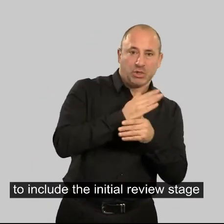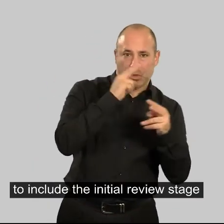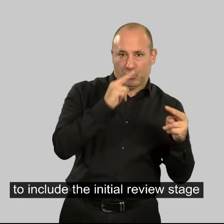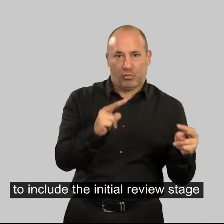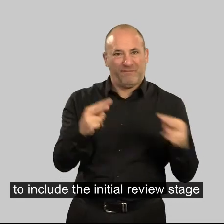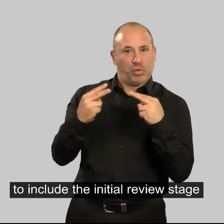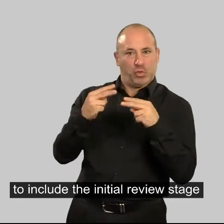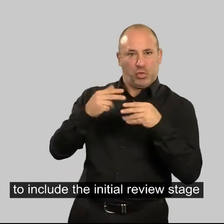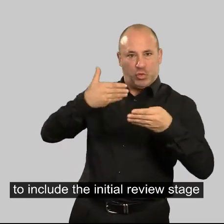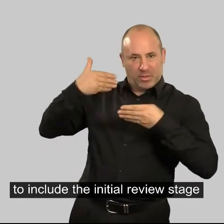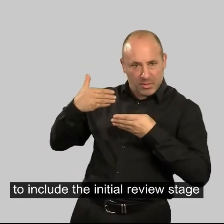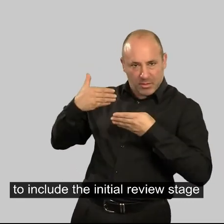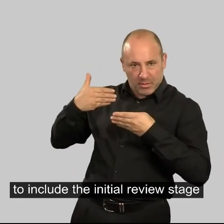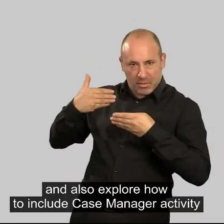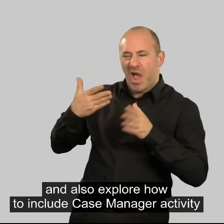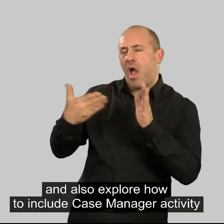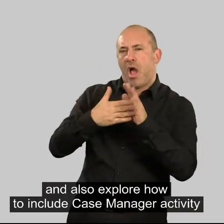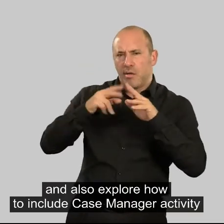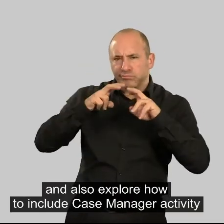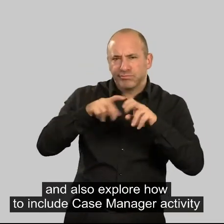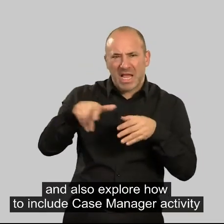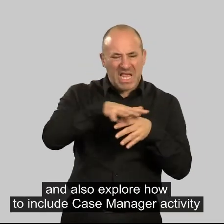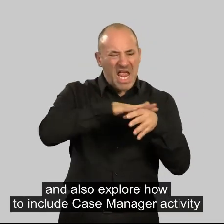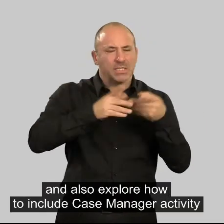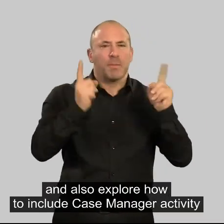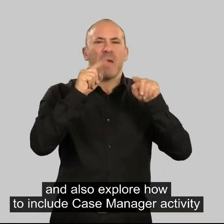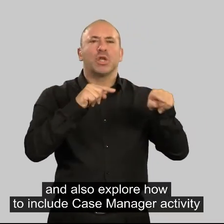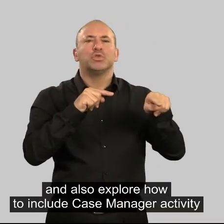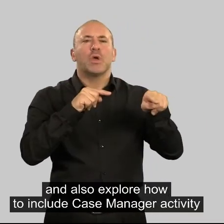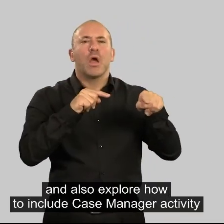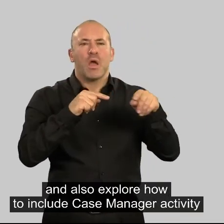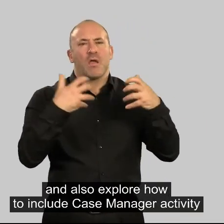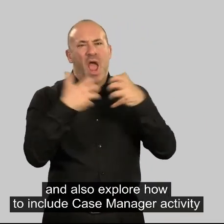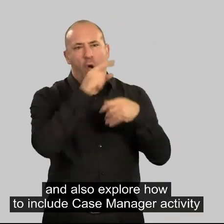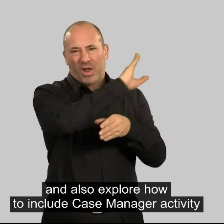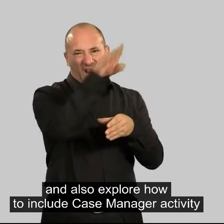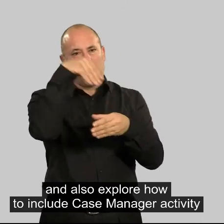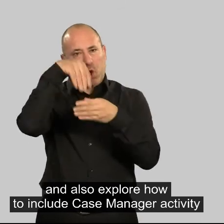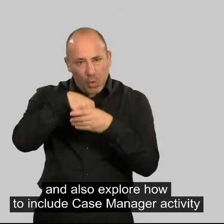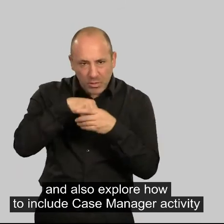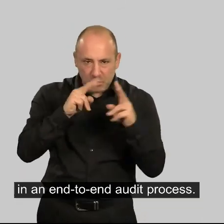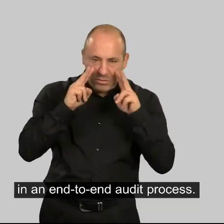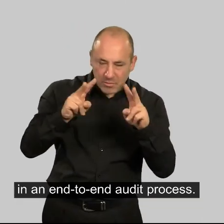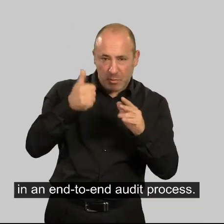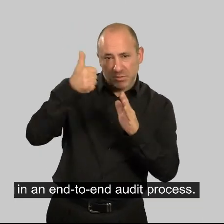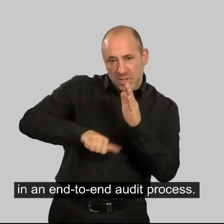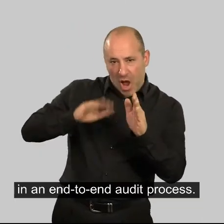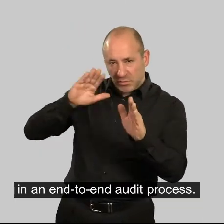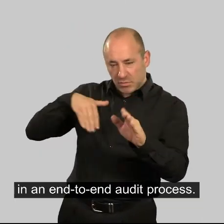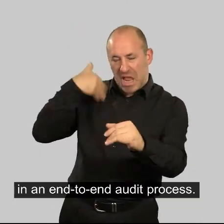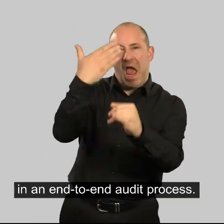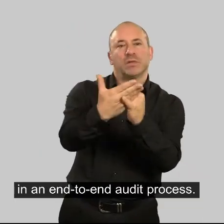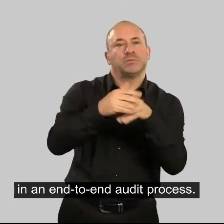and also explore how to include case manager activity in an end-to-end audit process.